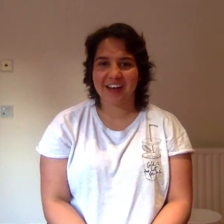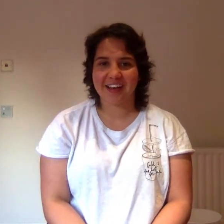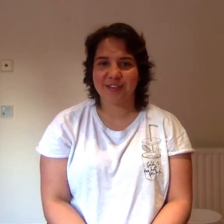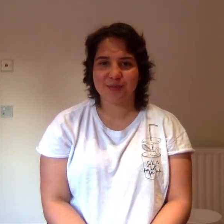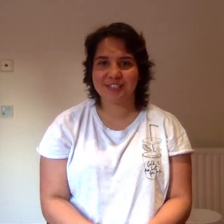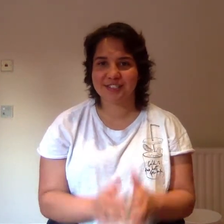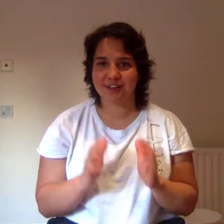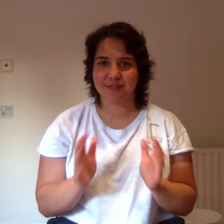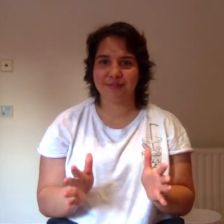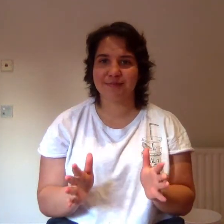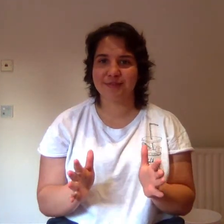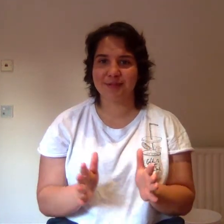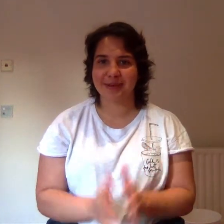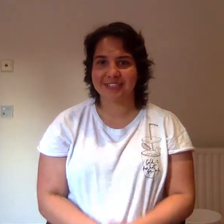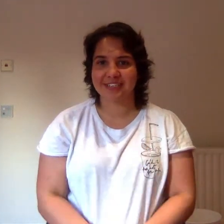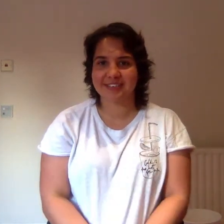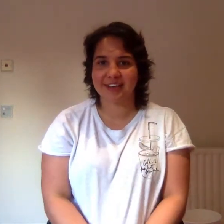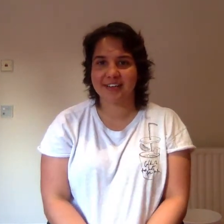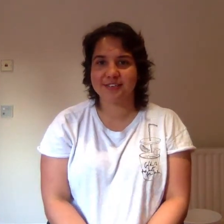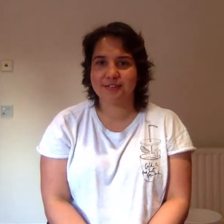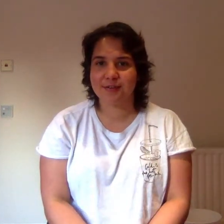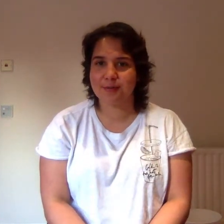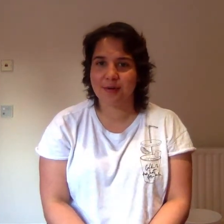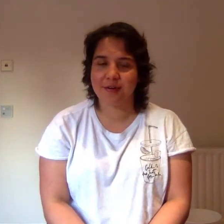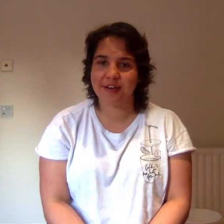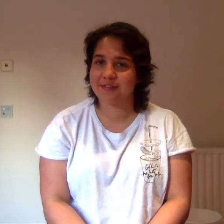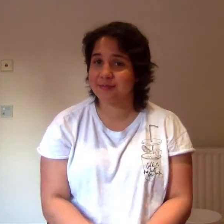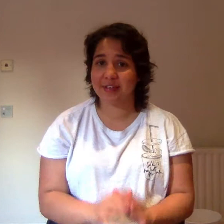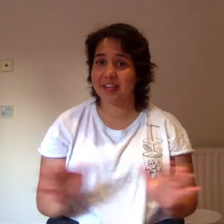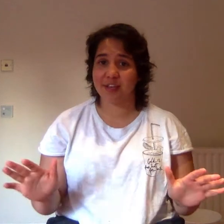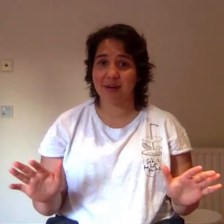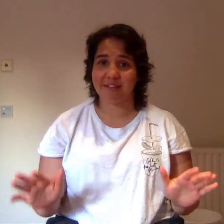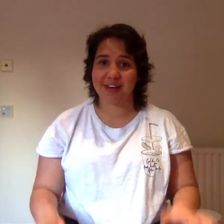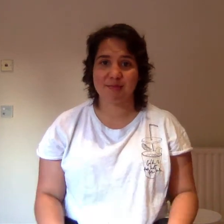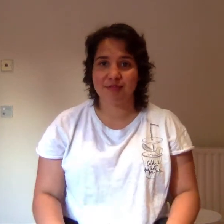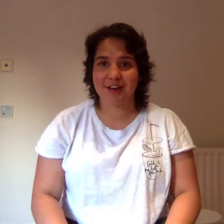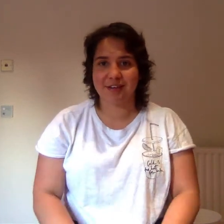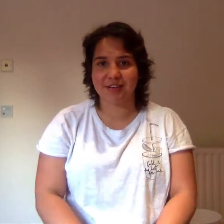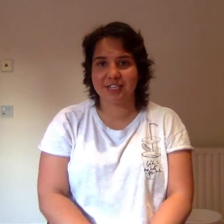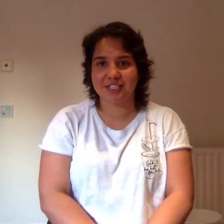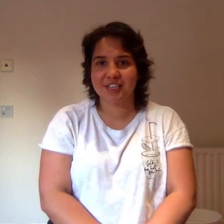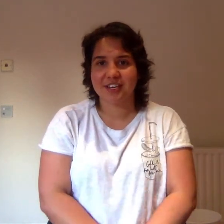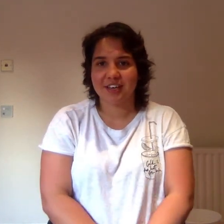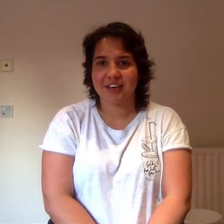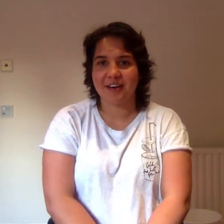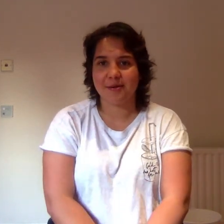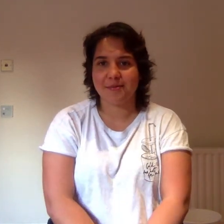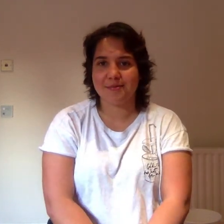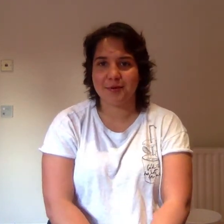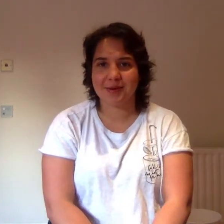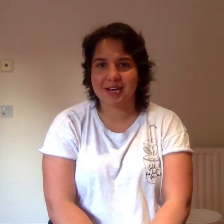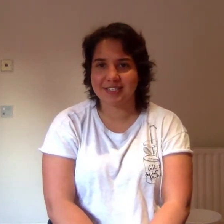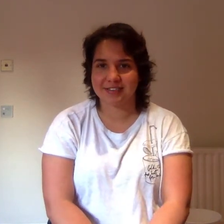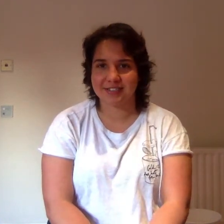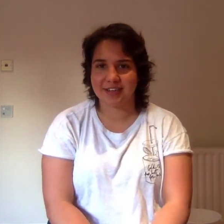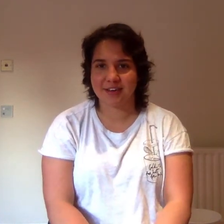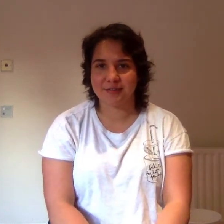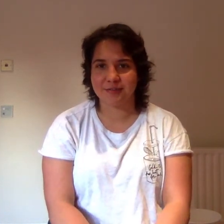I thought we'd just start with the real basics. I don't know if you have any prior knowledge, but when I started I knew